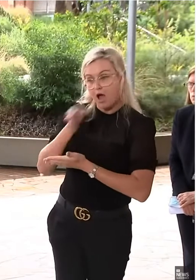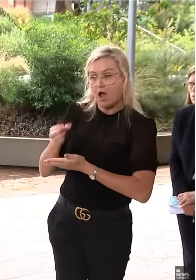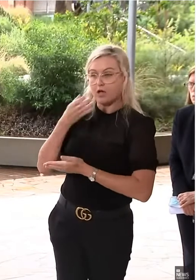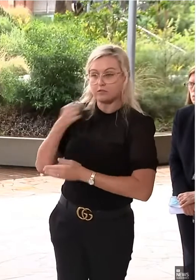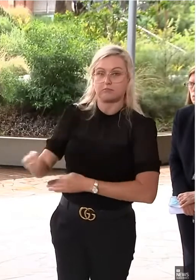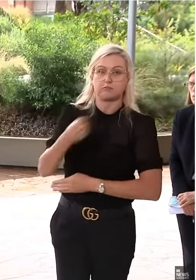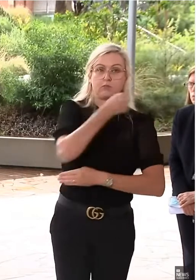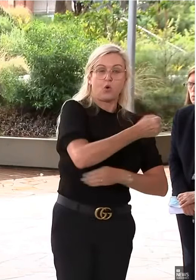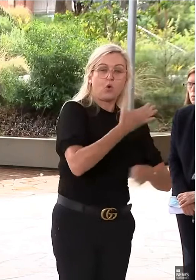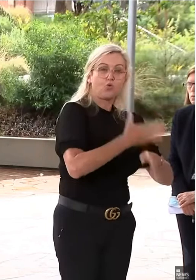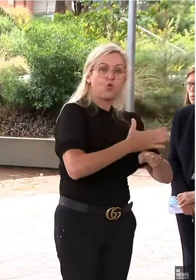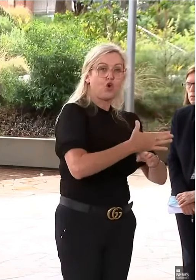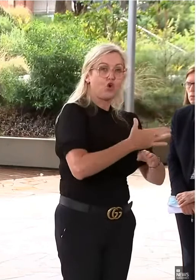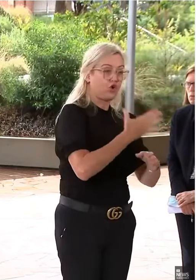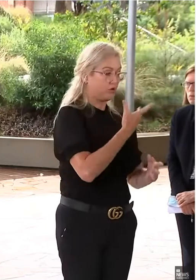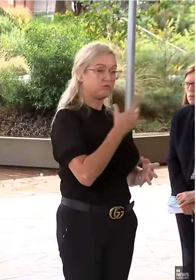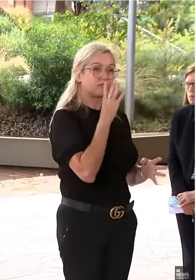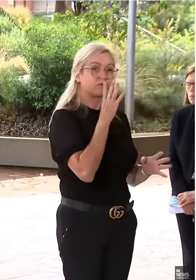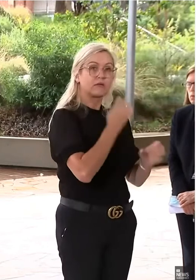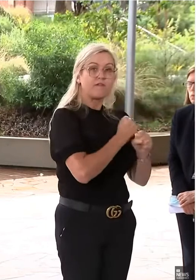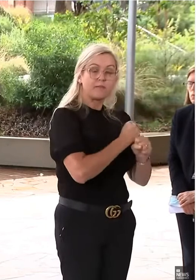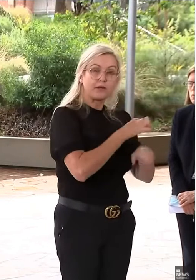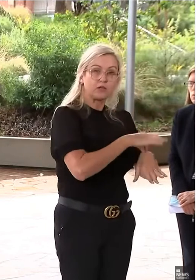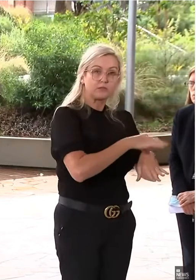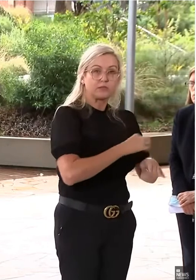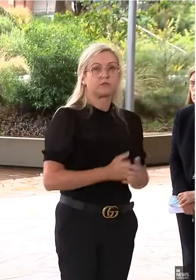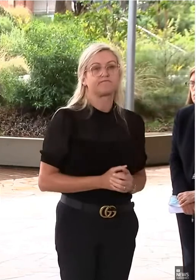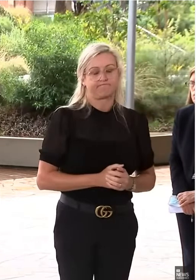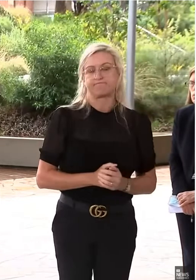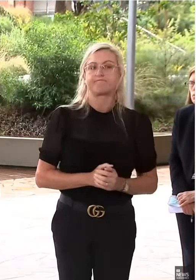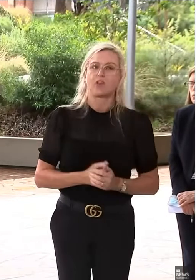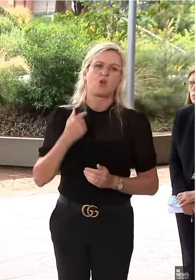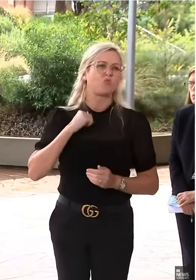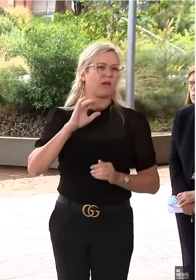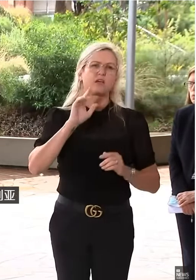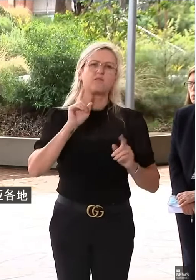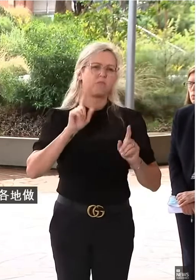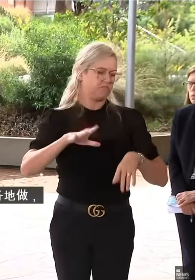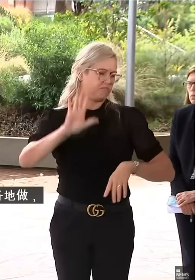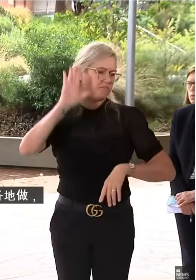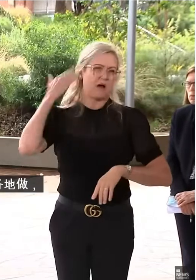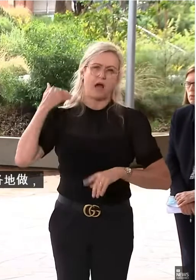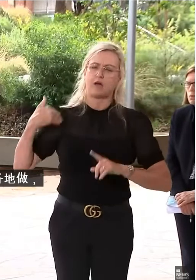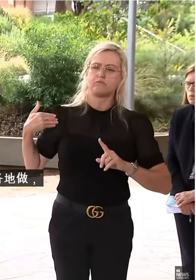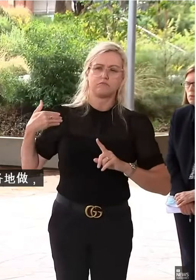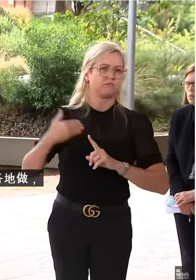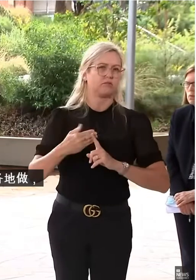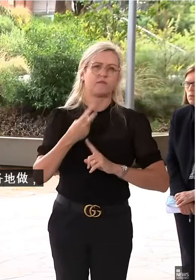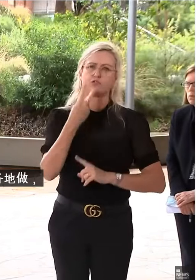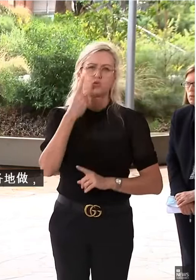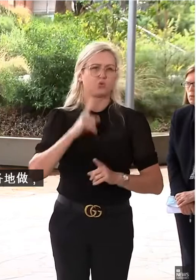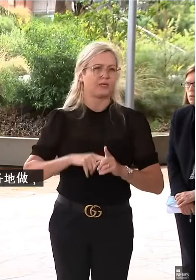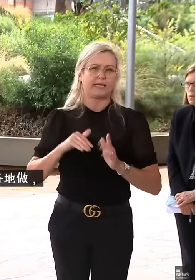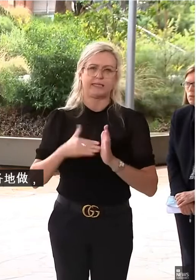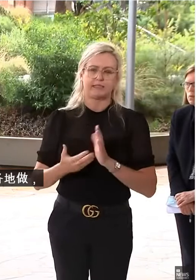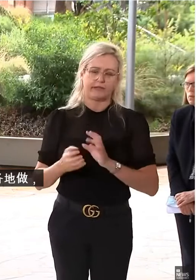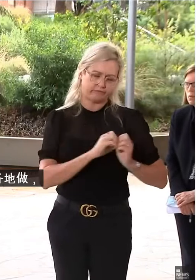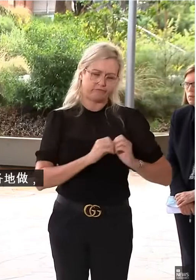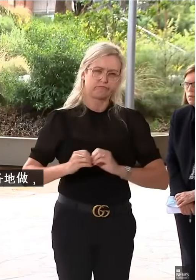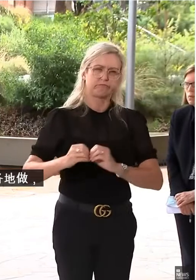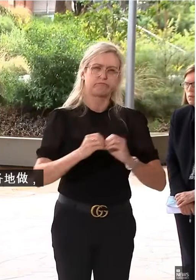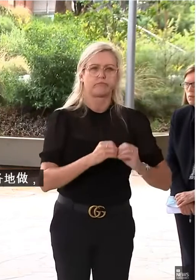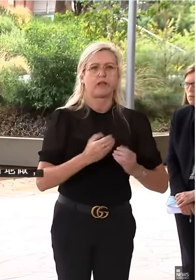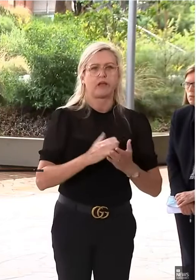for payment have been continual through the pandemic, and it's essentially what we're all doing across Australia. So there's